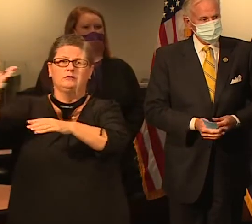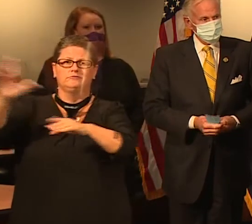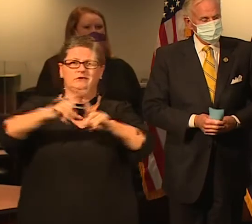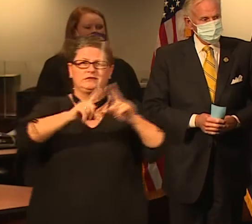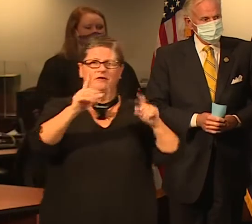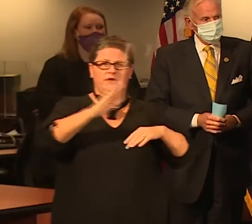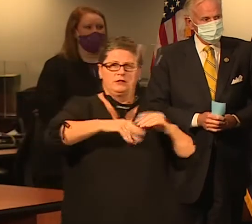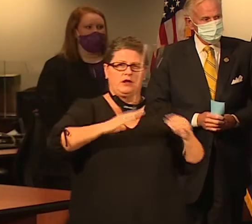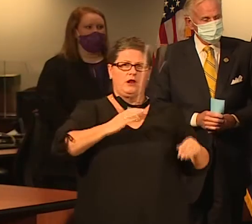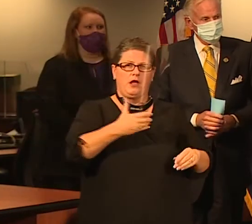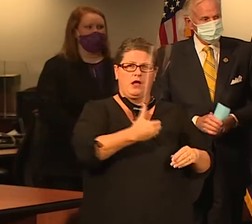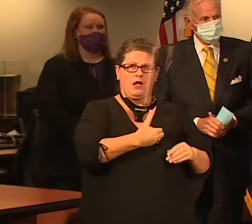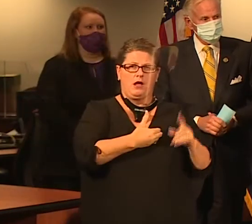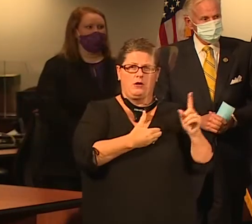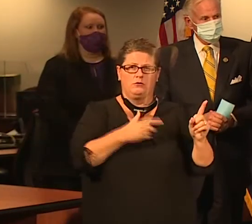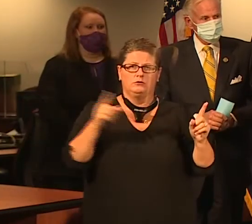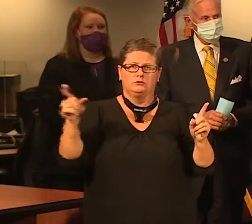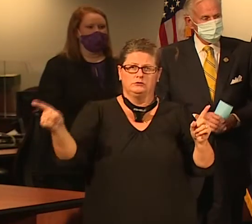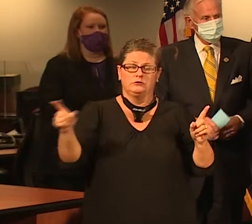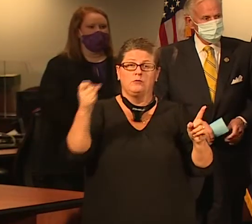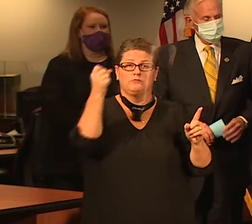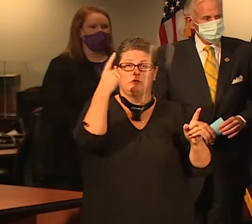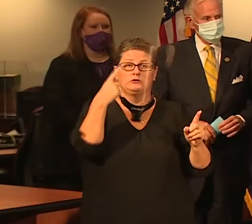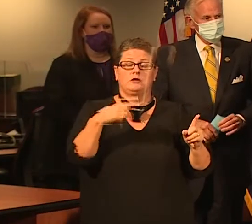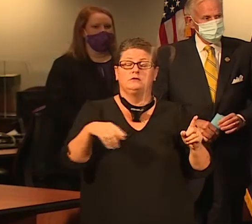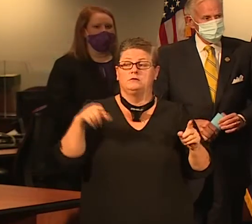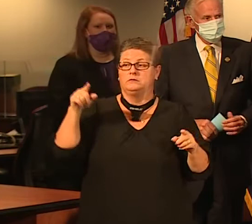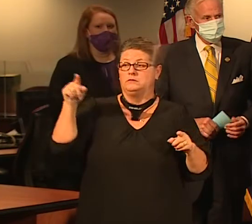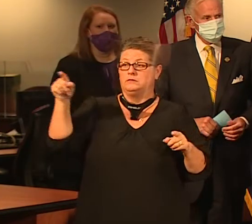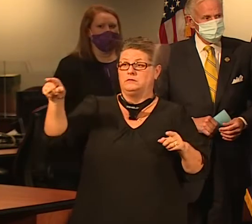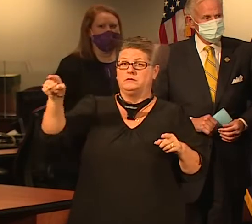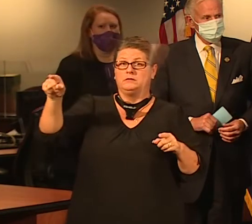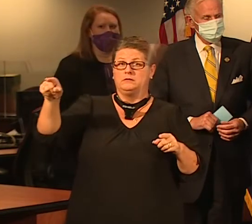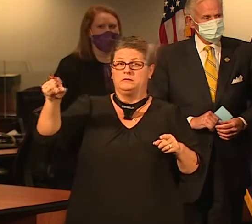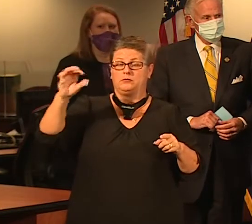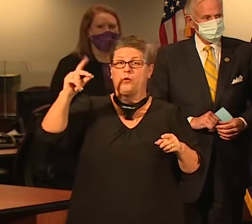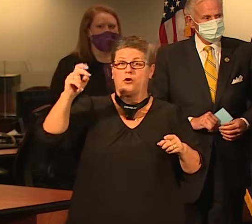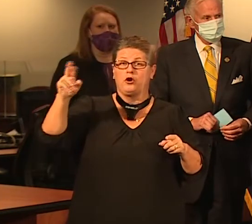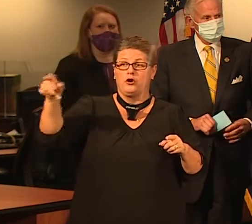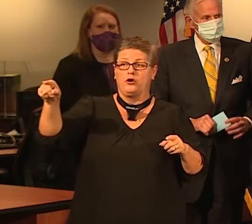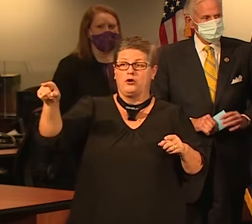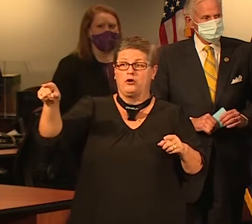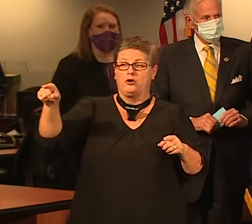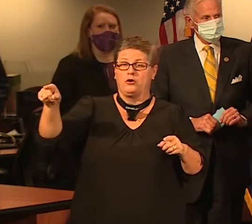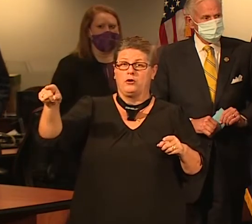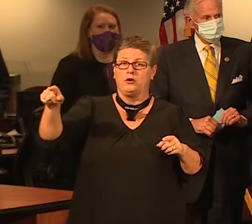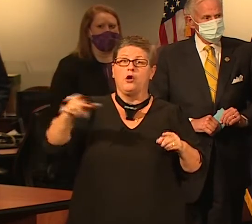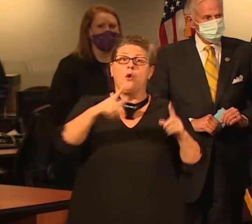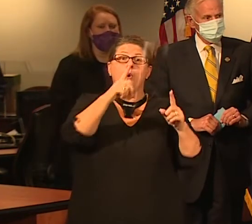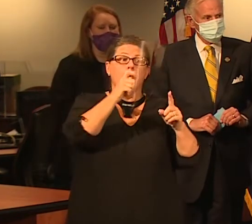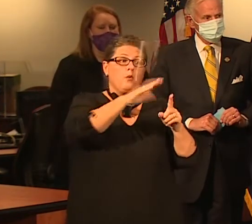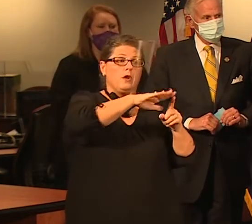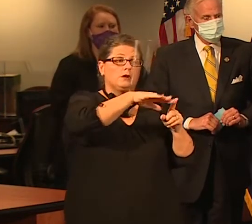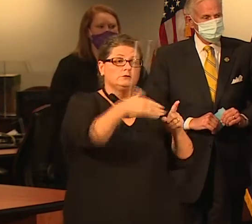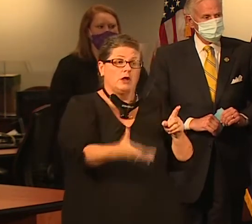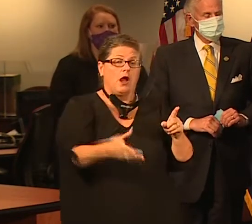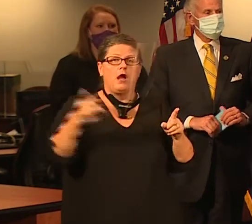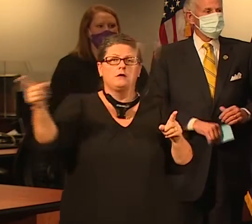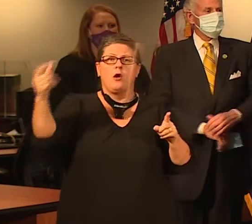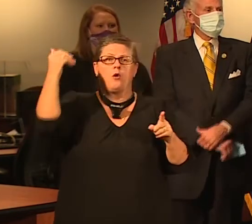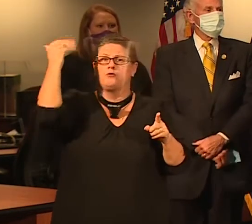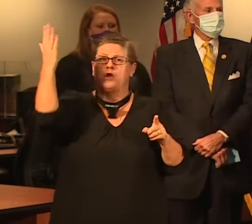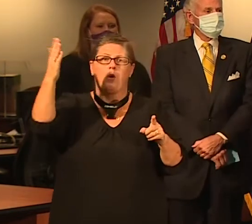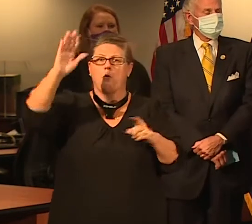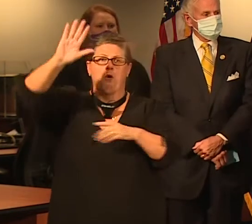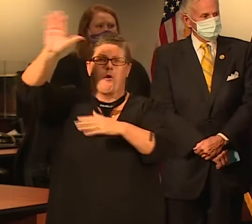And every death, the coroner is, my understanding is, the coroner is not notified of every death in the county. It's